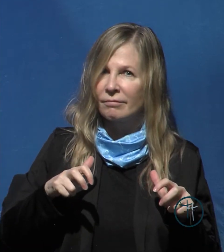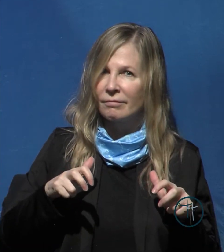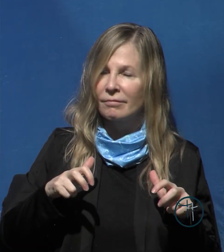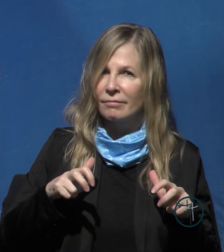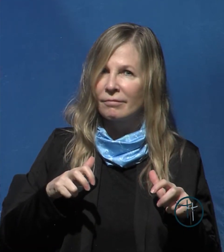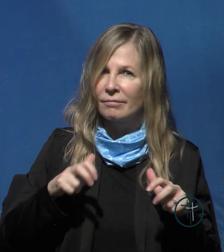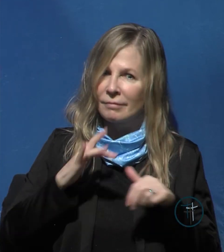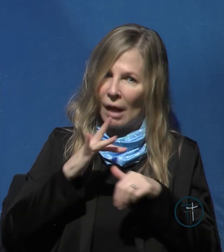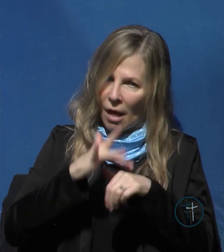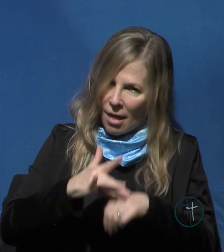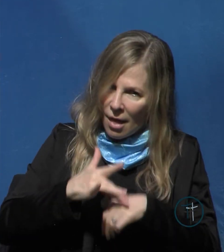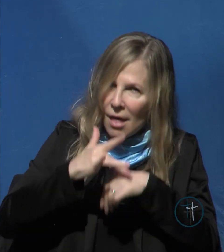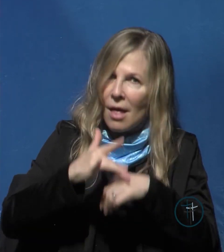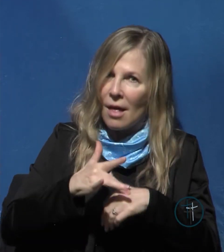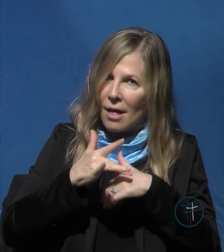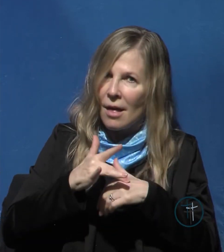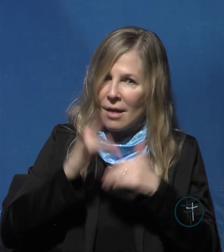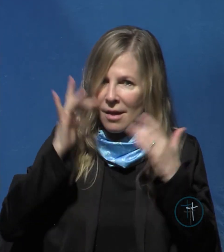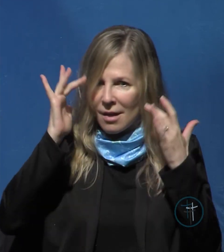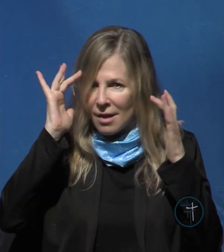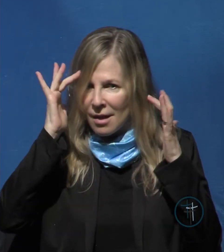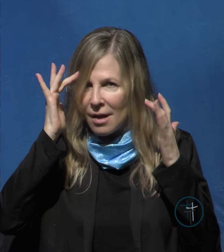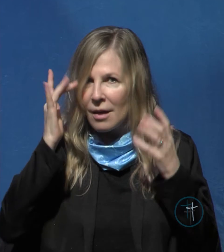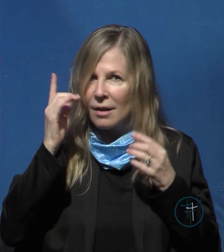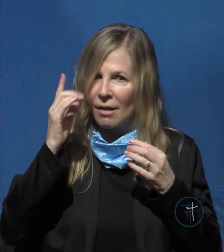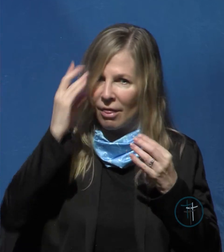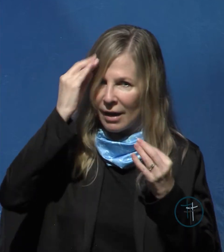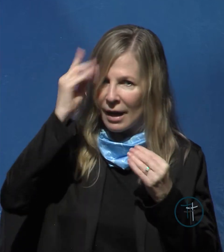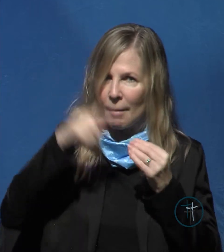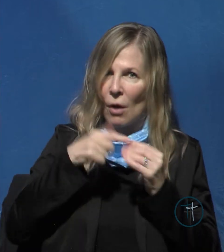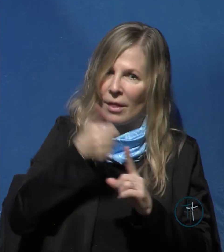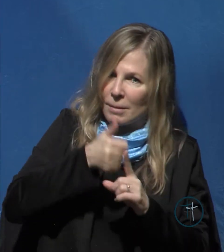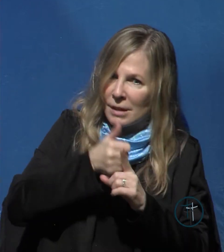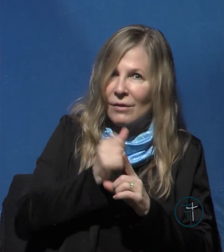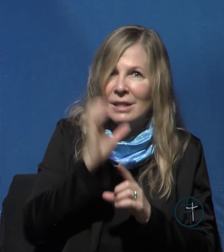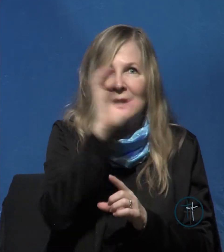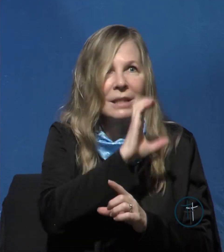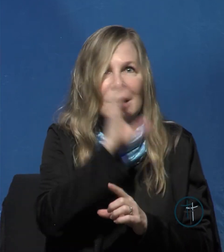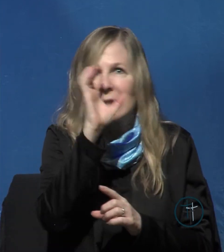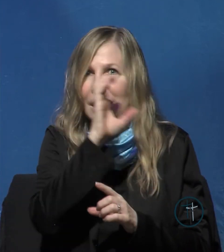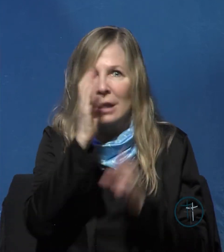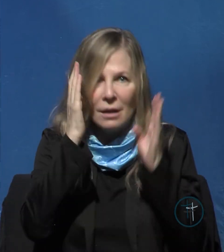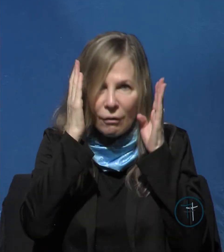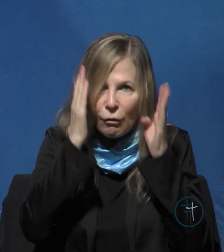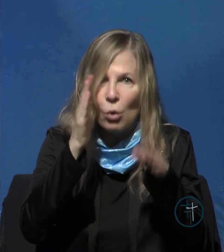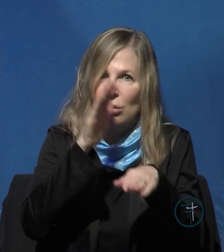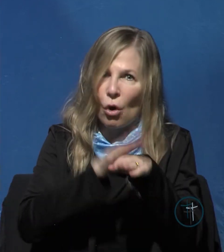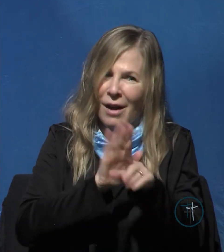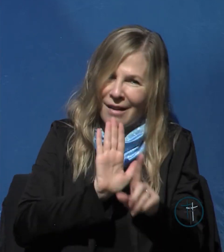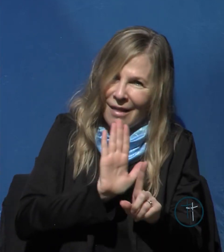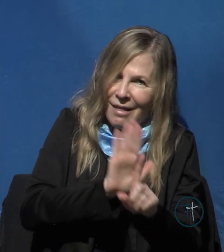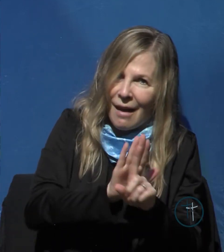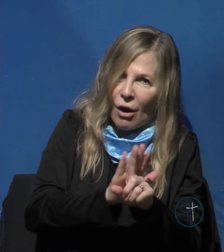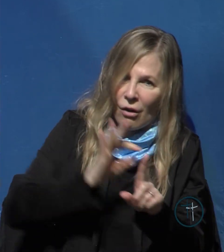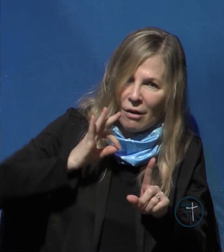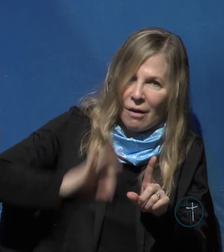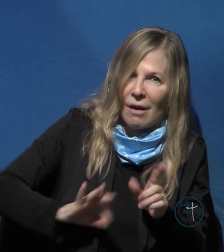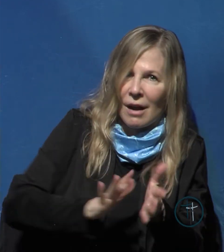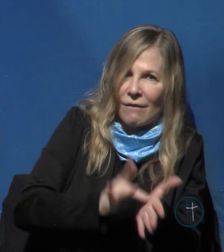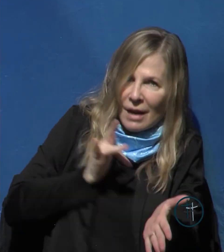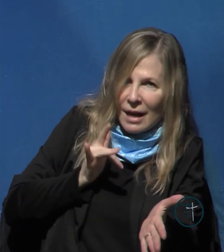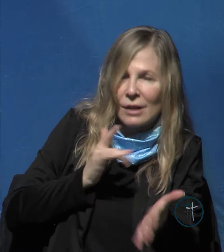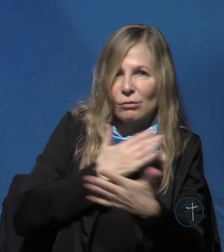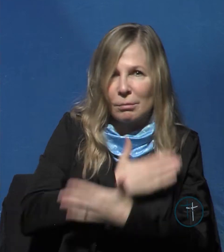Concerned excessively or exclusively with oneself. Seeking or concentrating on one's own advantage, pleasure,